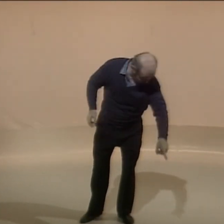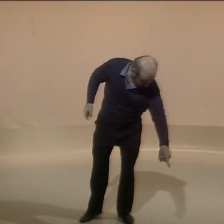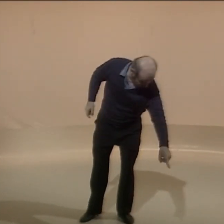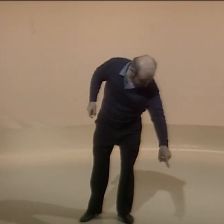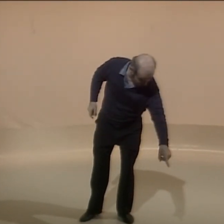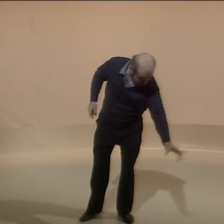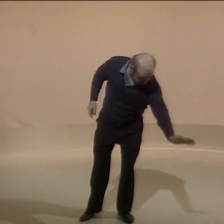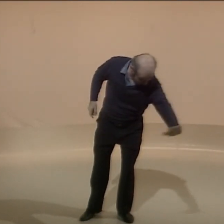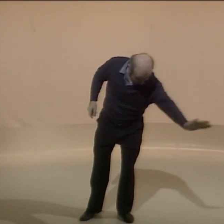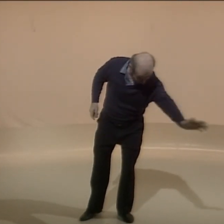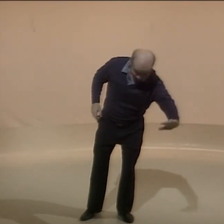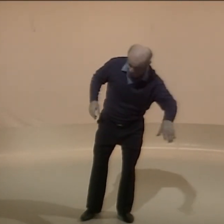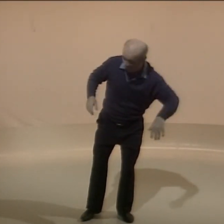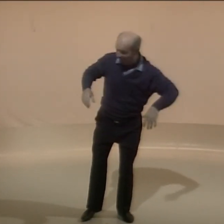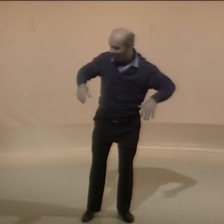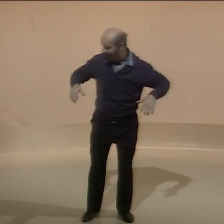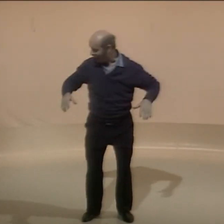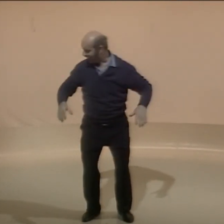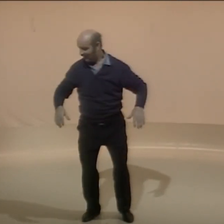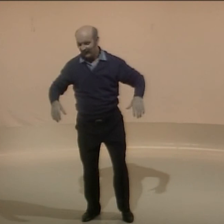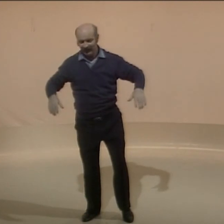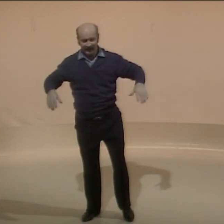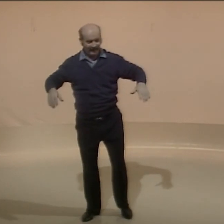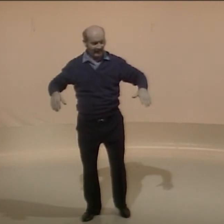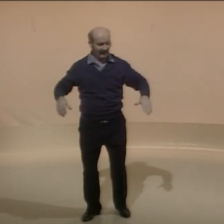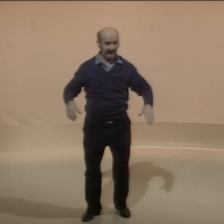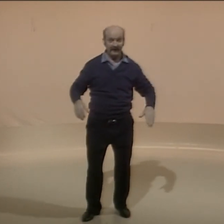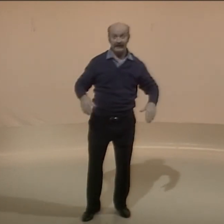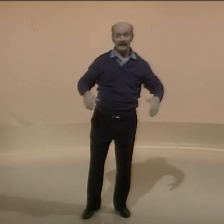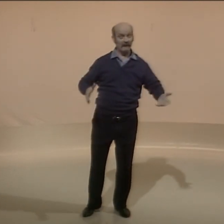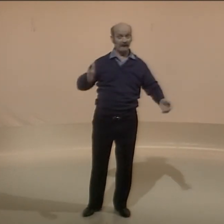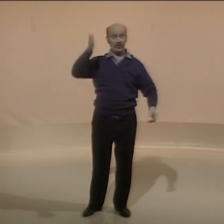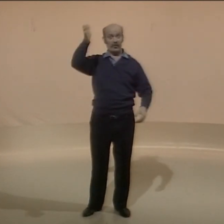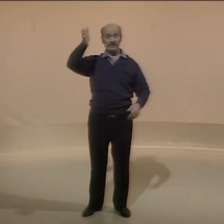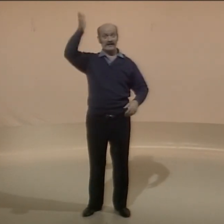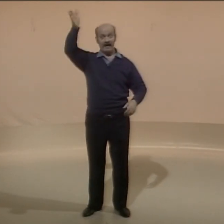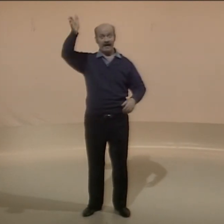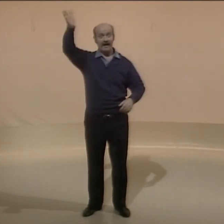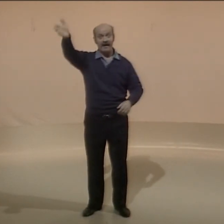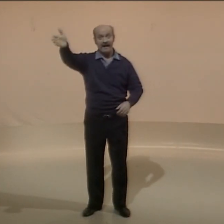the Earth and wave to it. That may well be what the future holds.